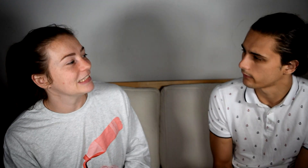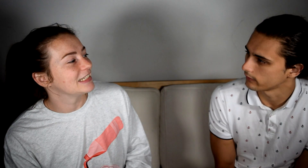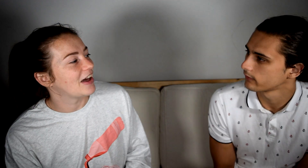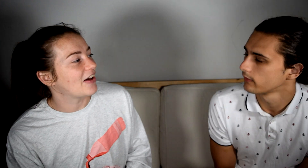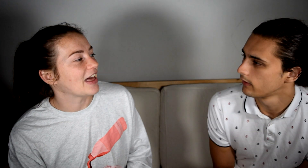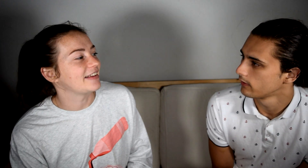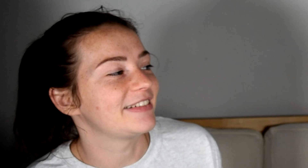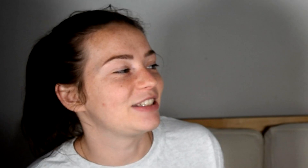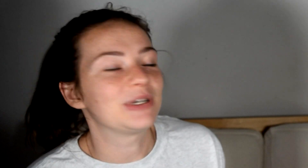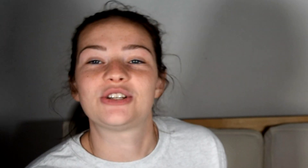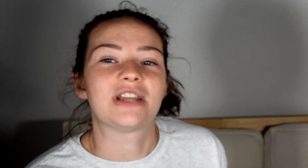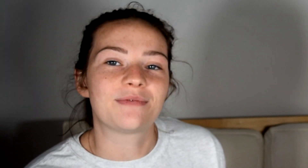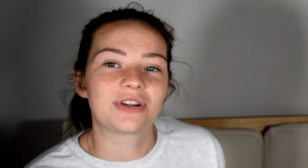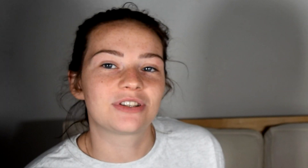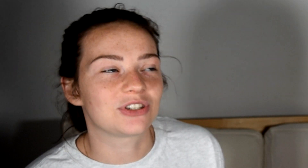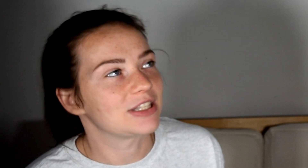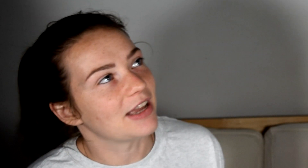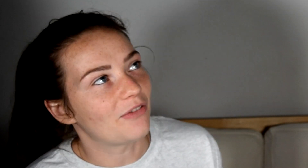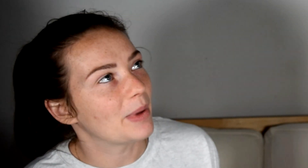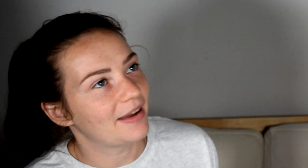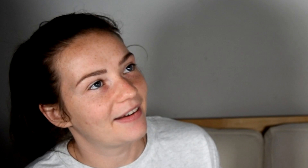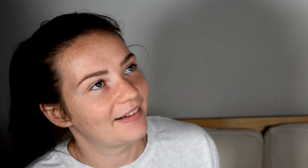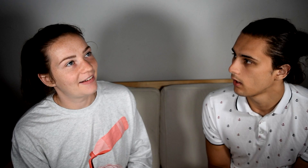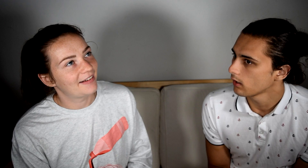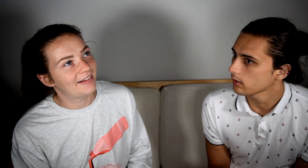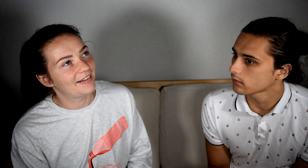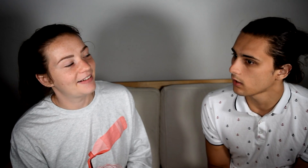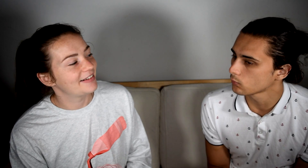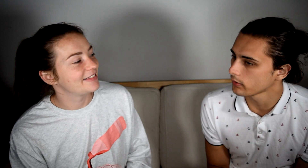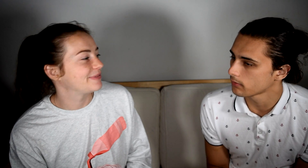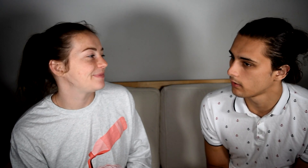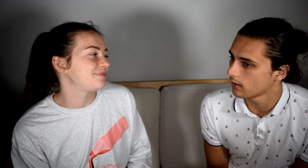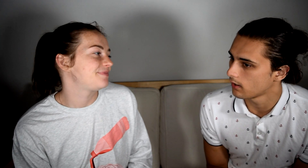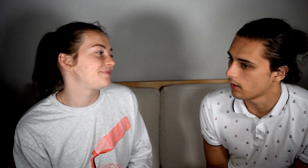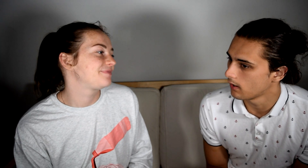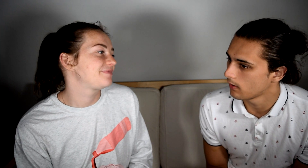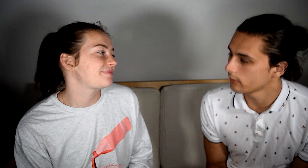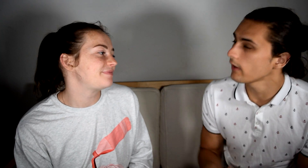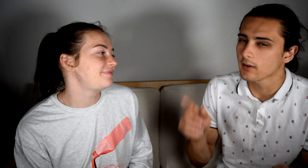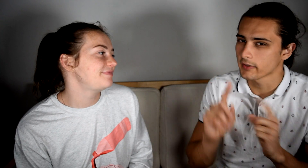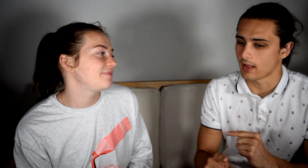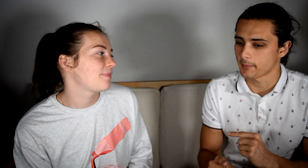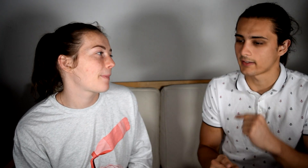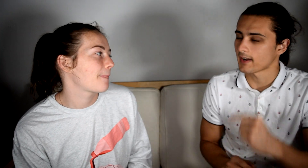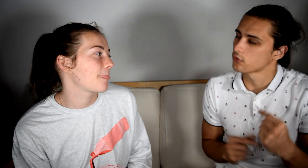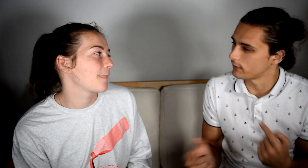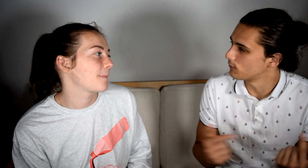sense. Okay, do you want to do your name first or just the alphabet? Let's start with the alphabet, and then I'll try to do my